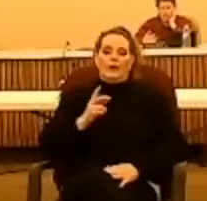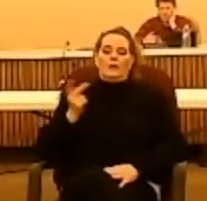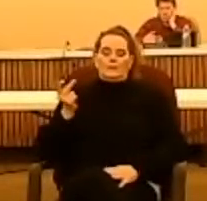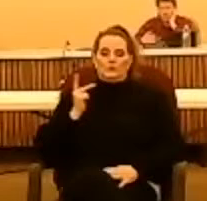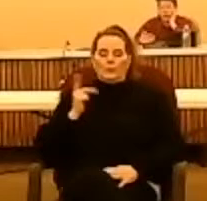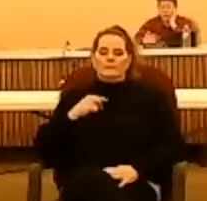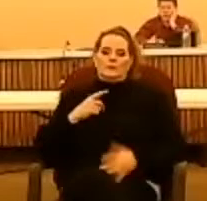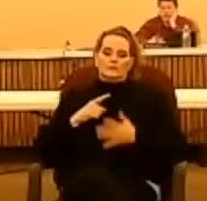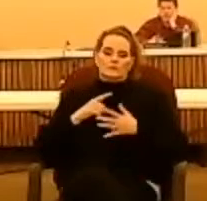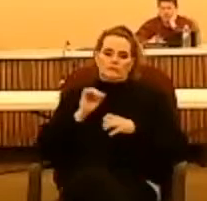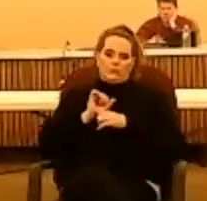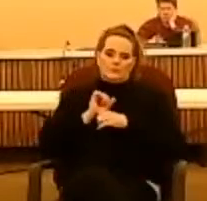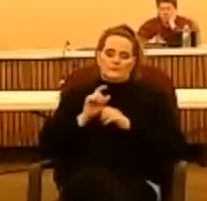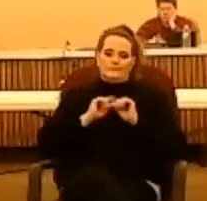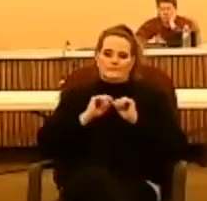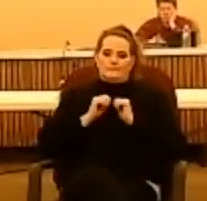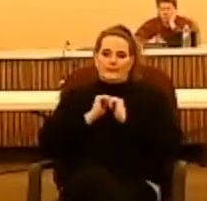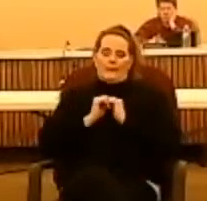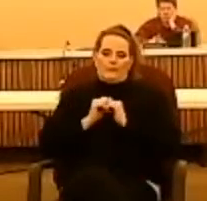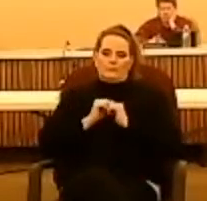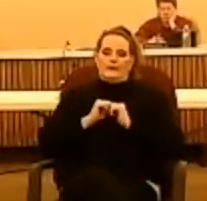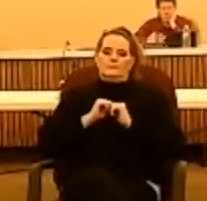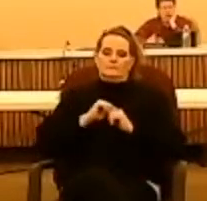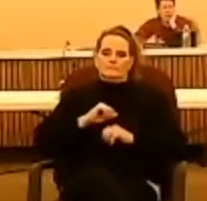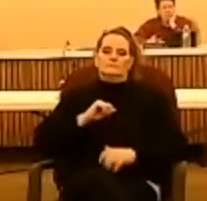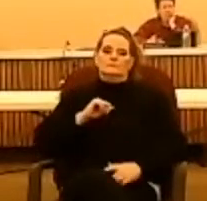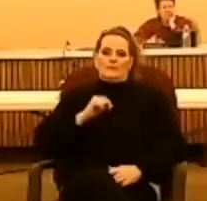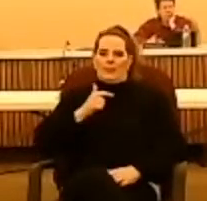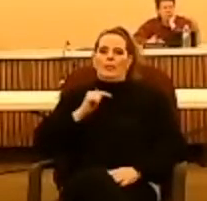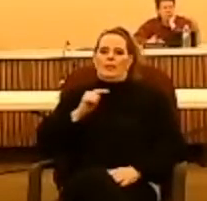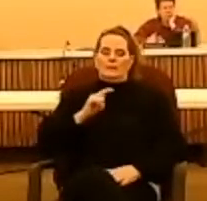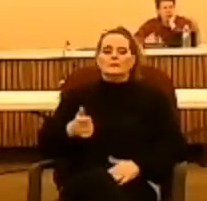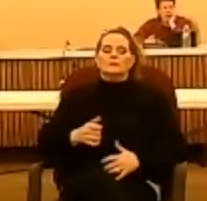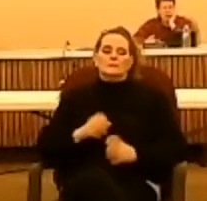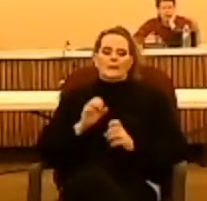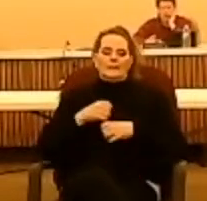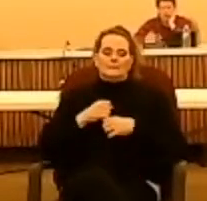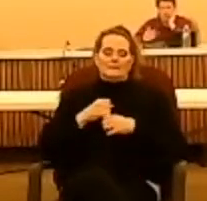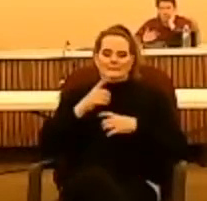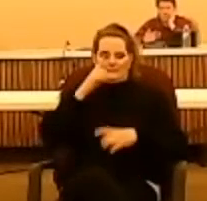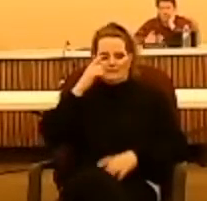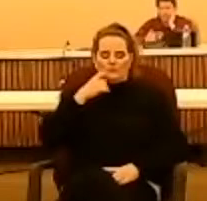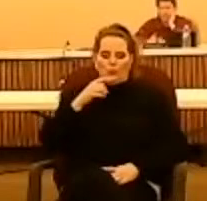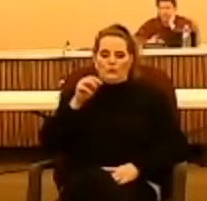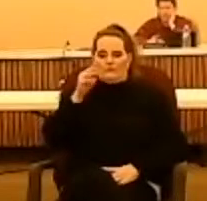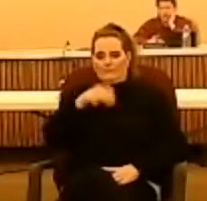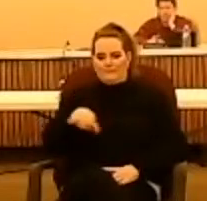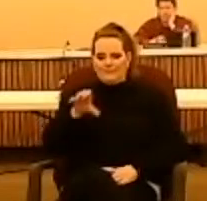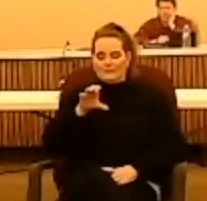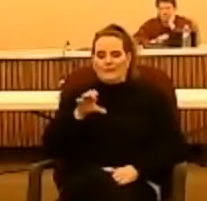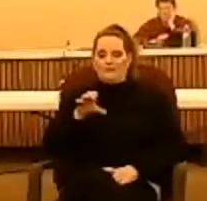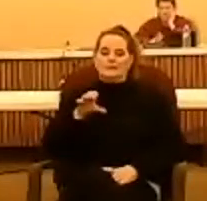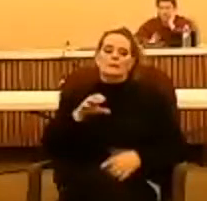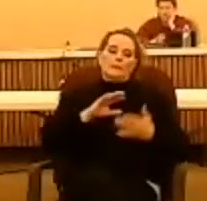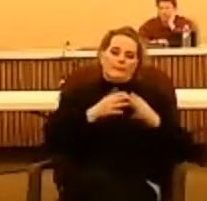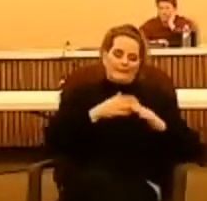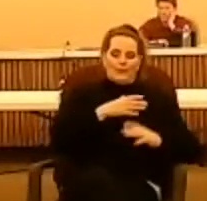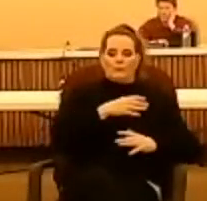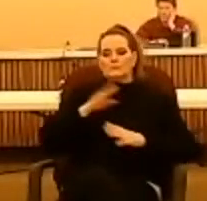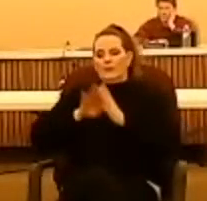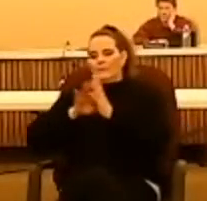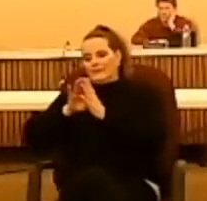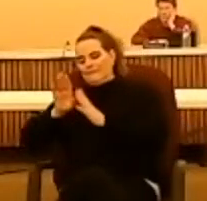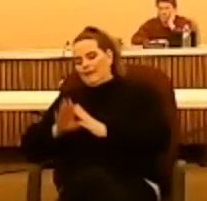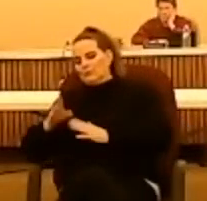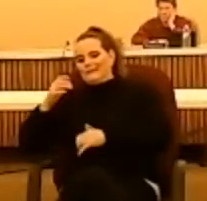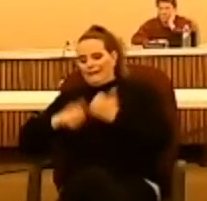out how to get that done in a way that made sense for the county, the town, the developer, and everybody